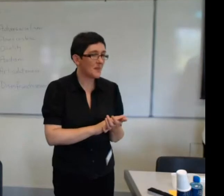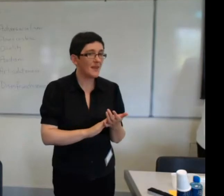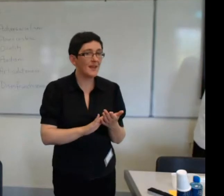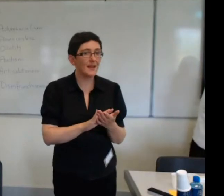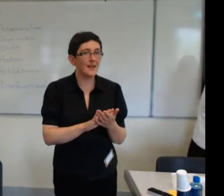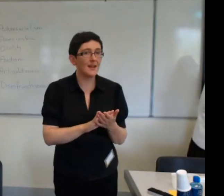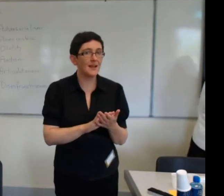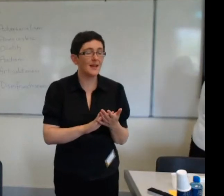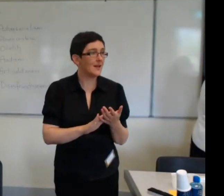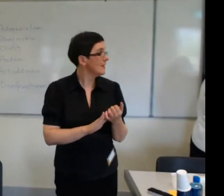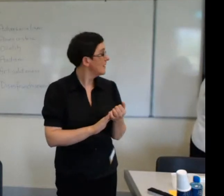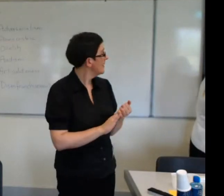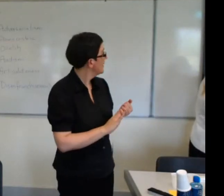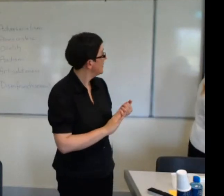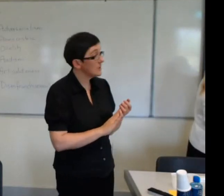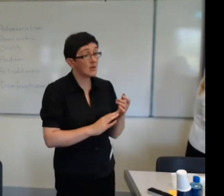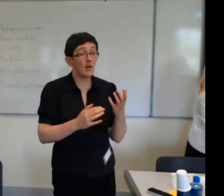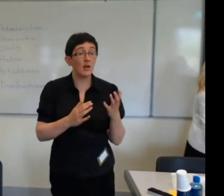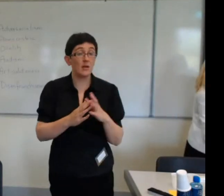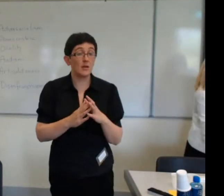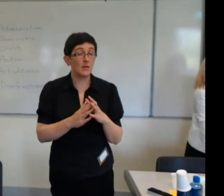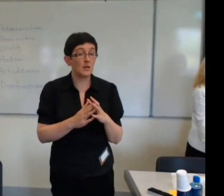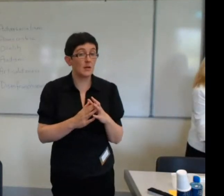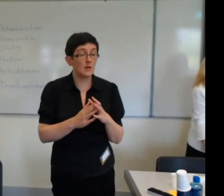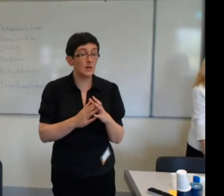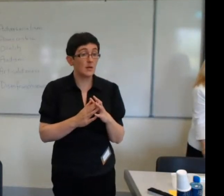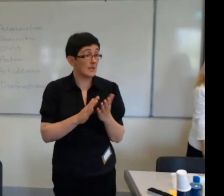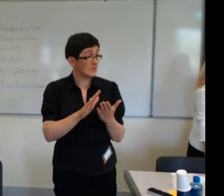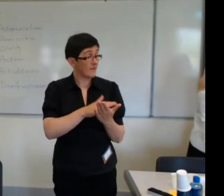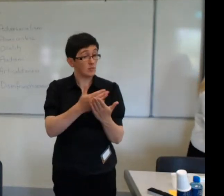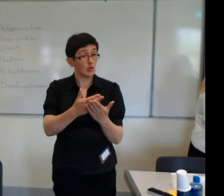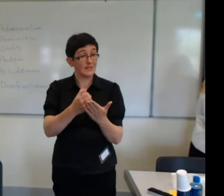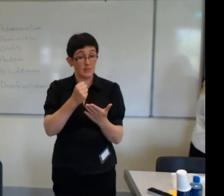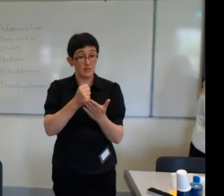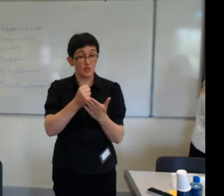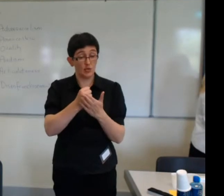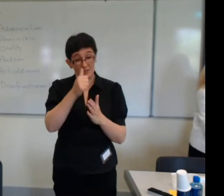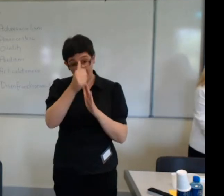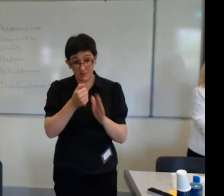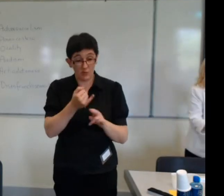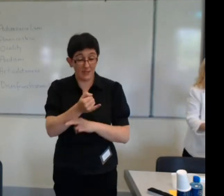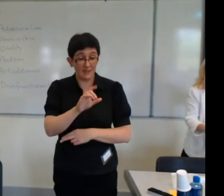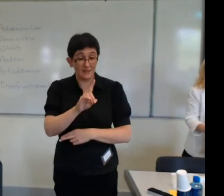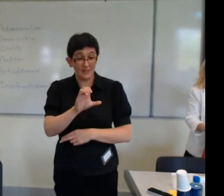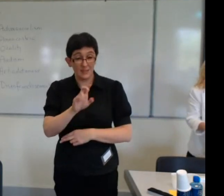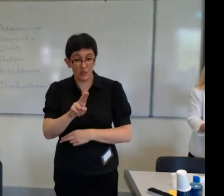of drawing on this idea from a translation studies expert at Dublin City University. I should spit there, that's the